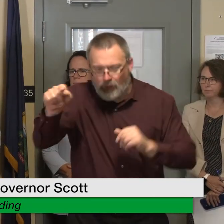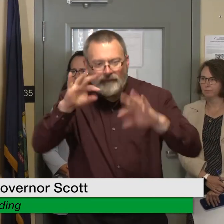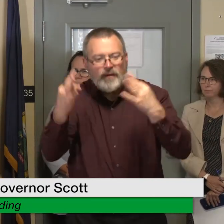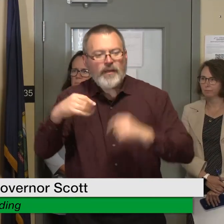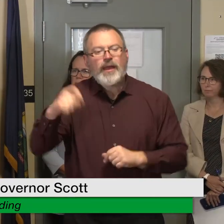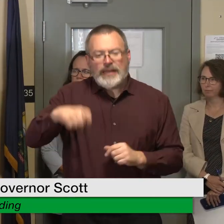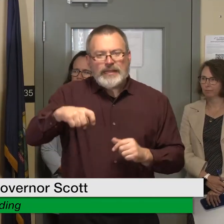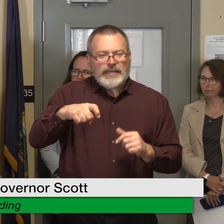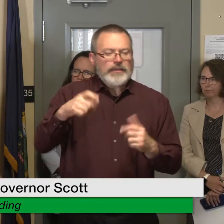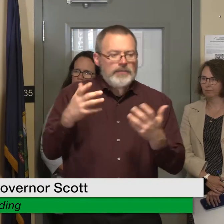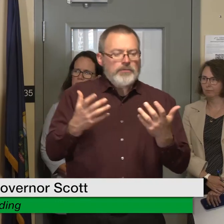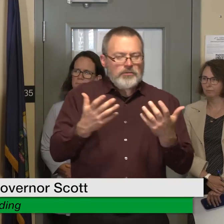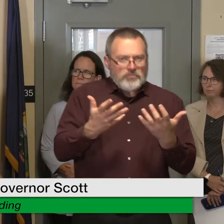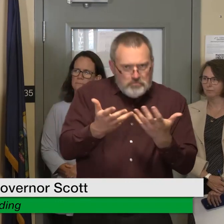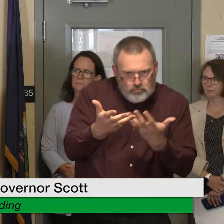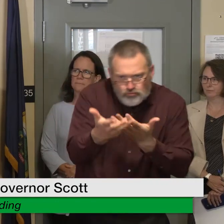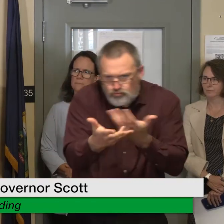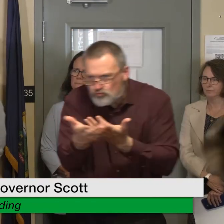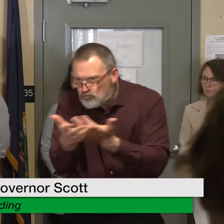management level.